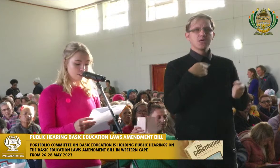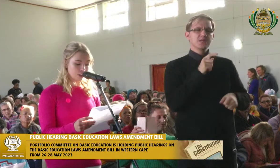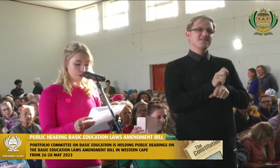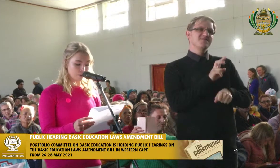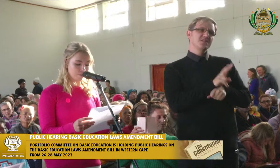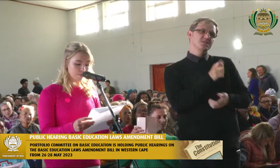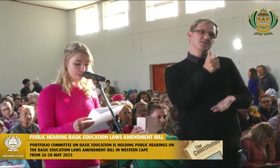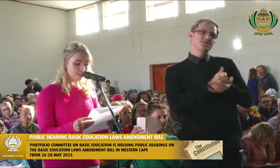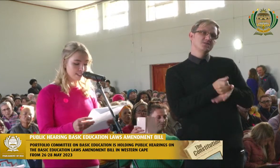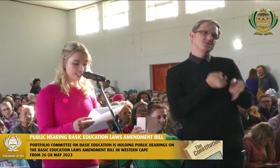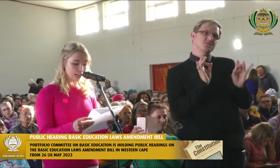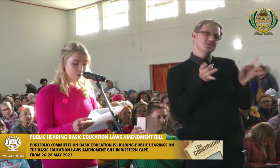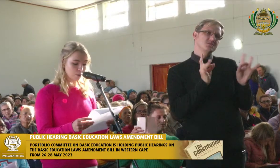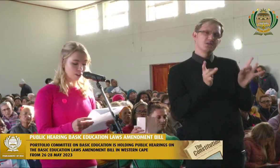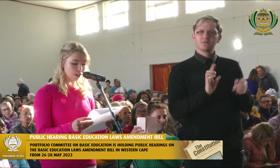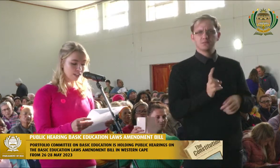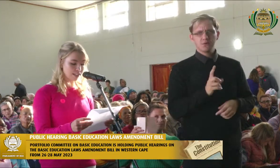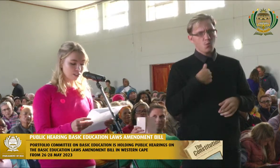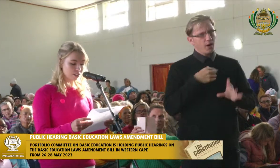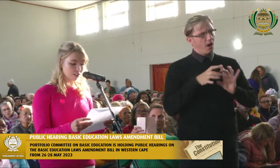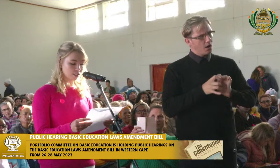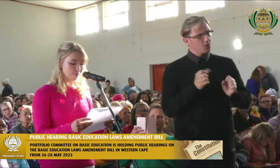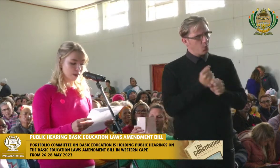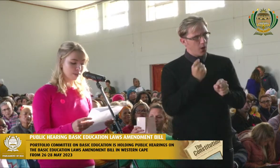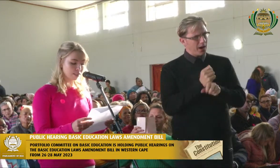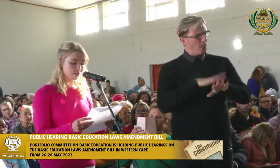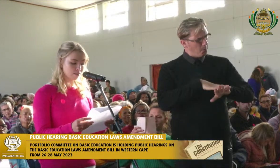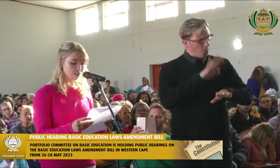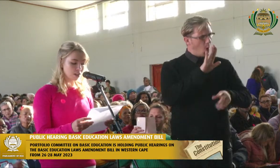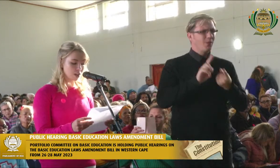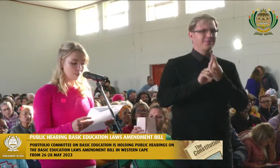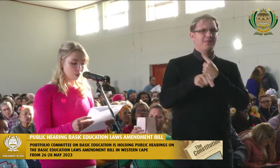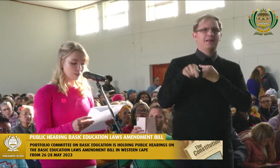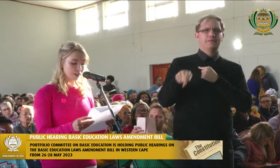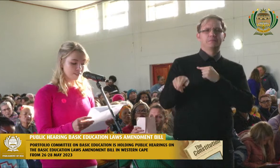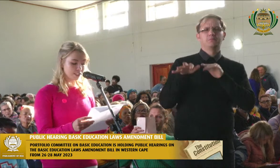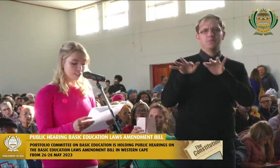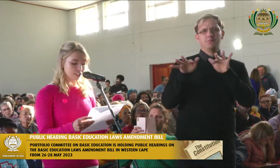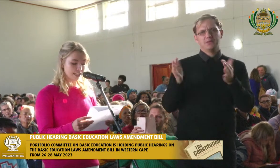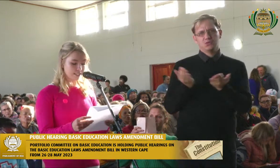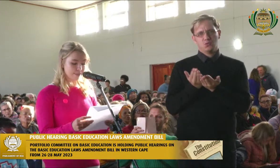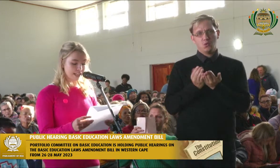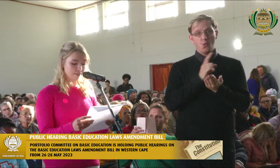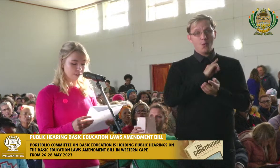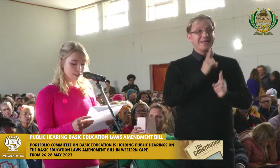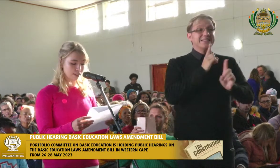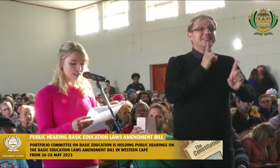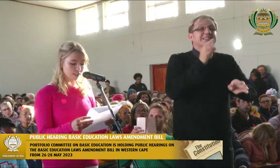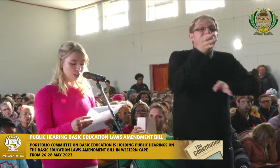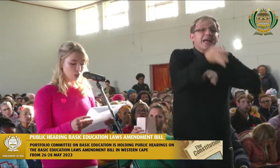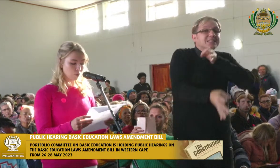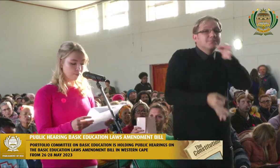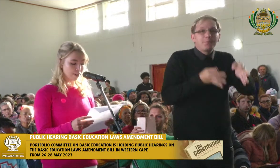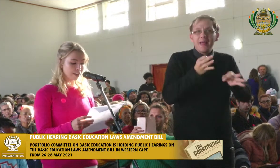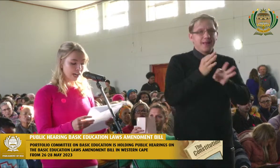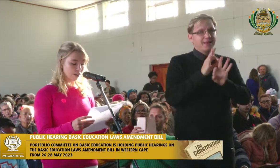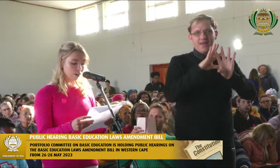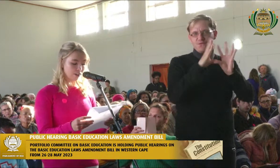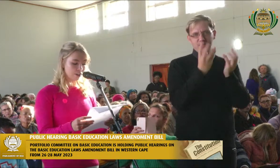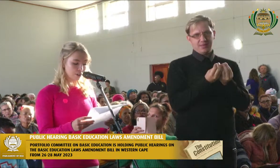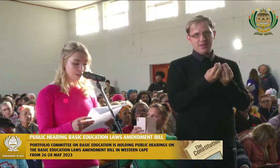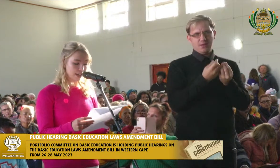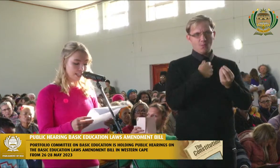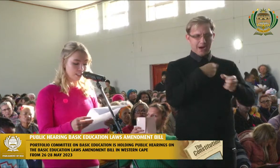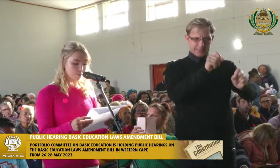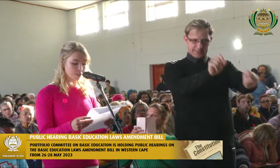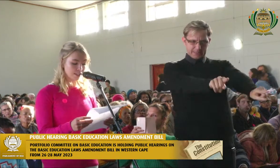all day, no. Most of the time, we work harder than the students in the public schools because we don't have teachers that explain everything to us. We figure it out